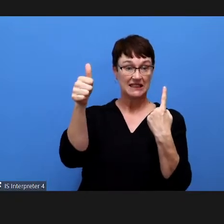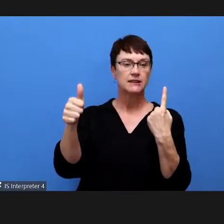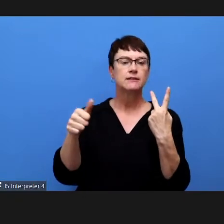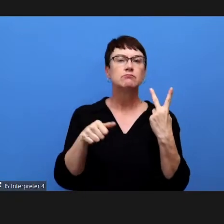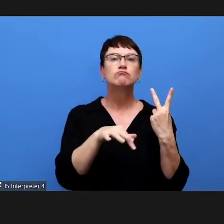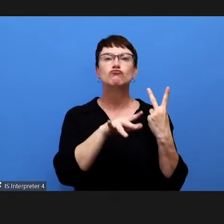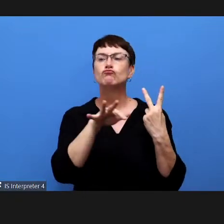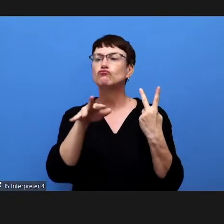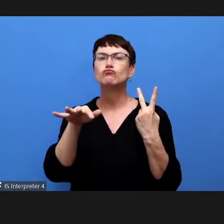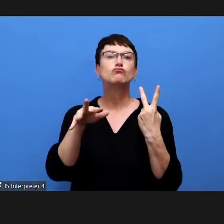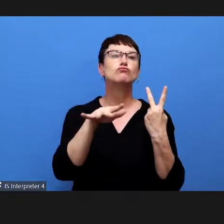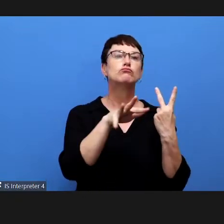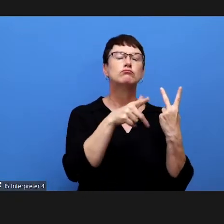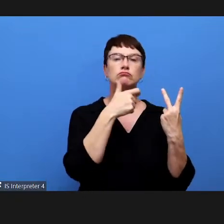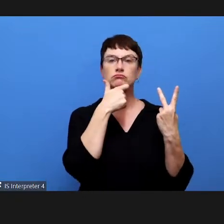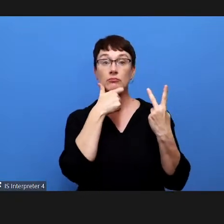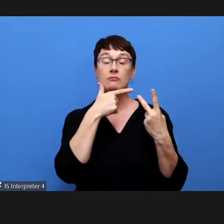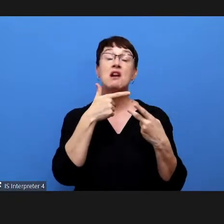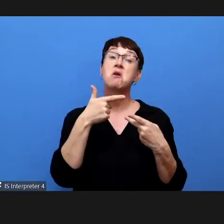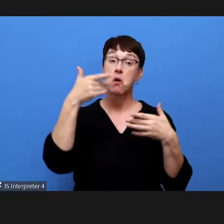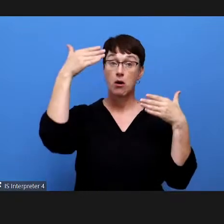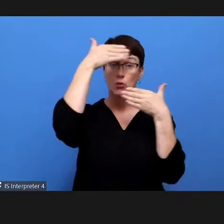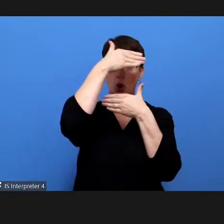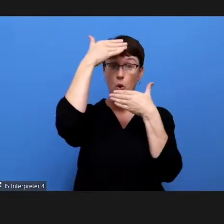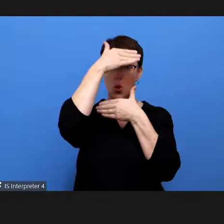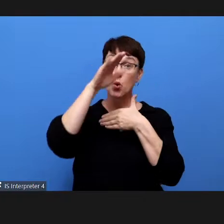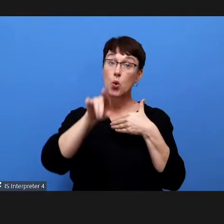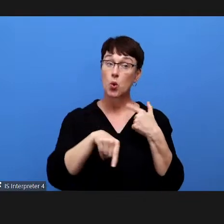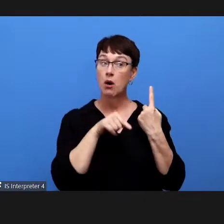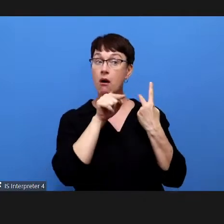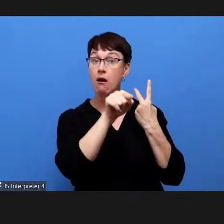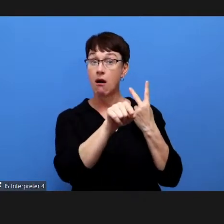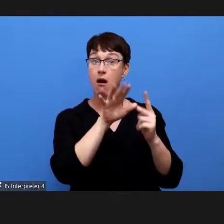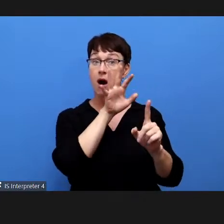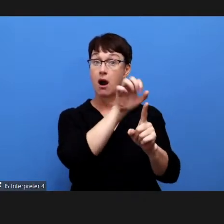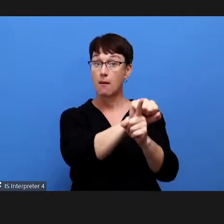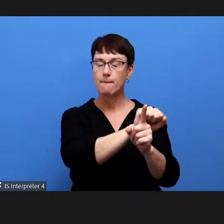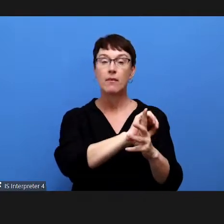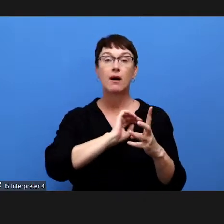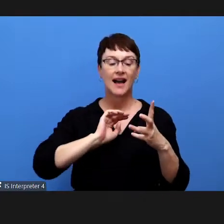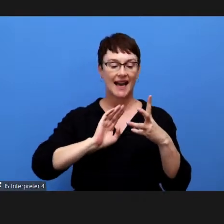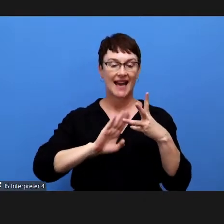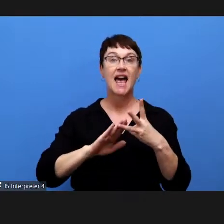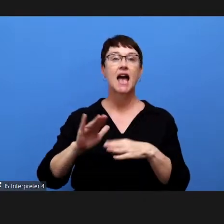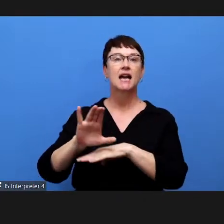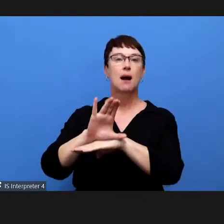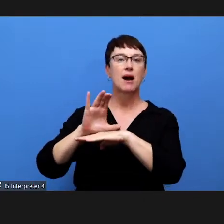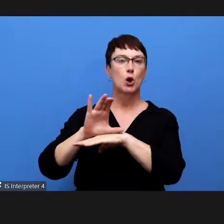I've seen Morocco. In this line, I've seen Cameroon.